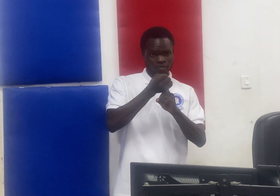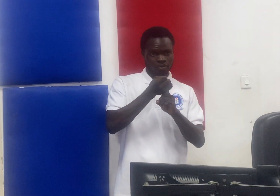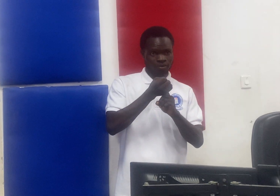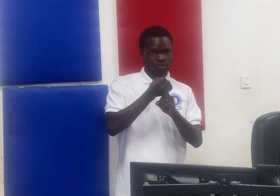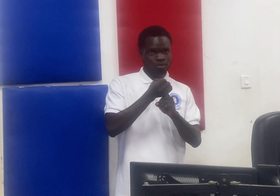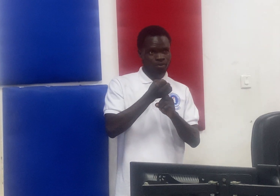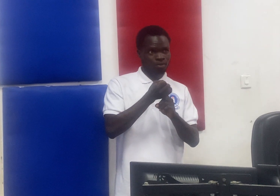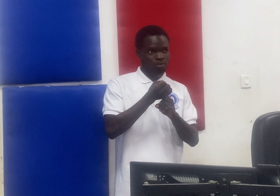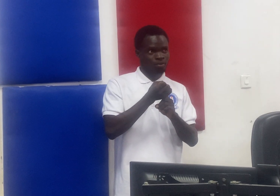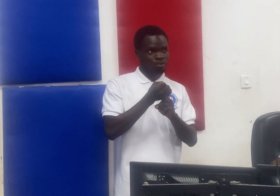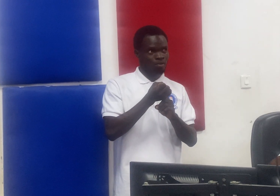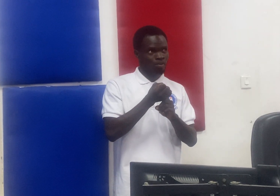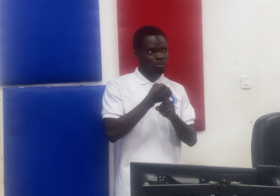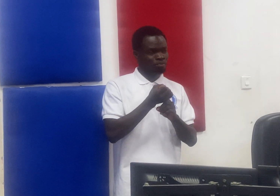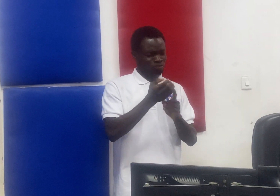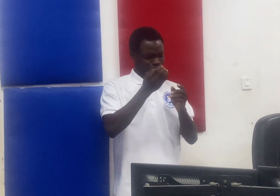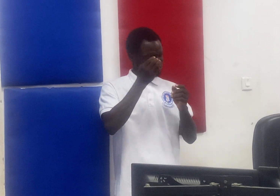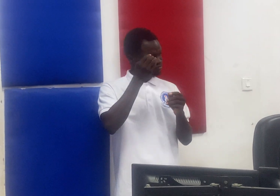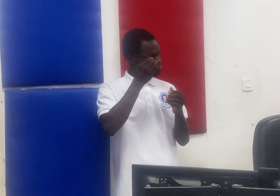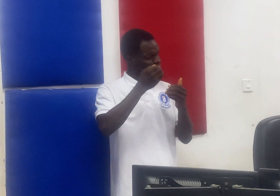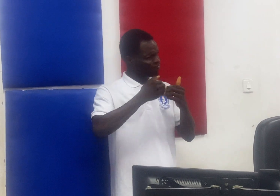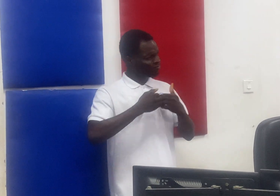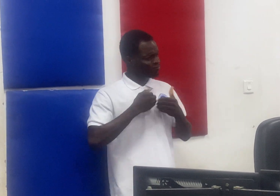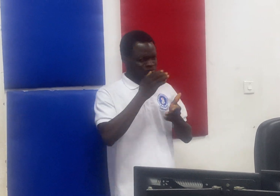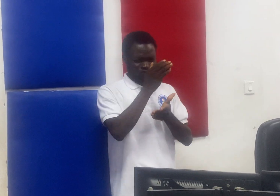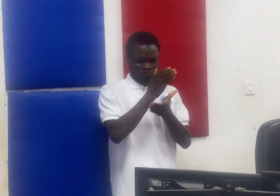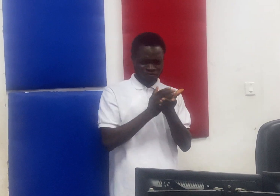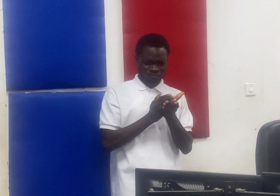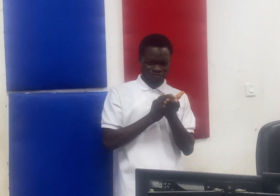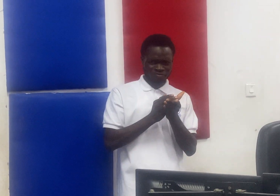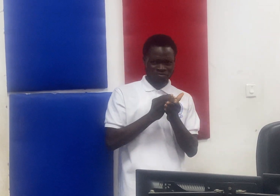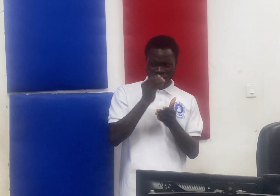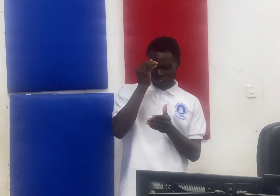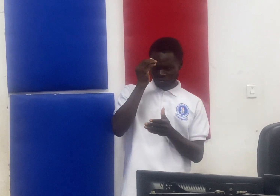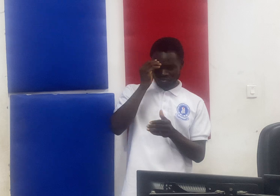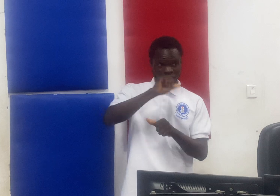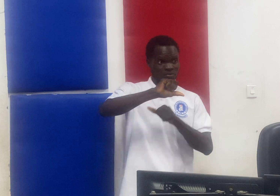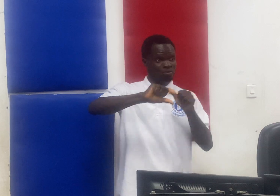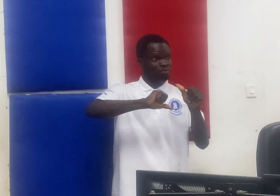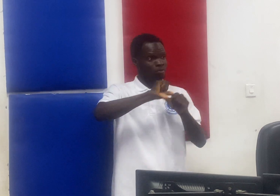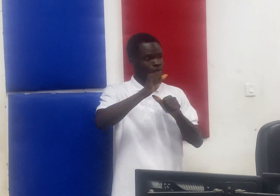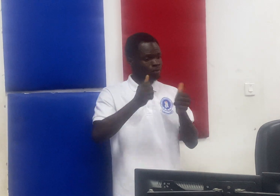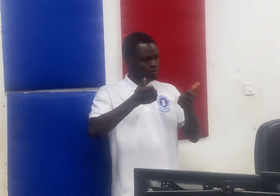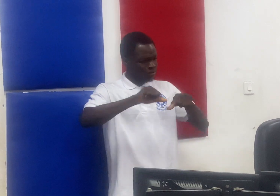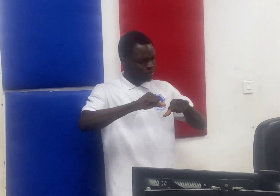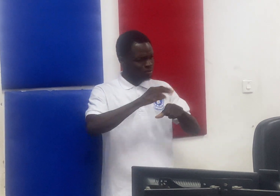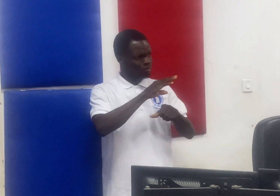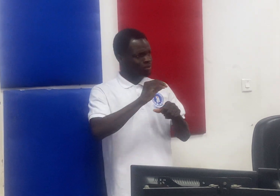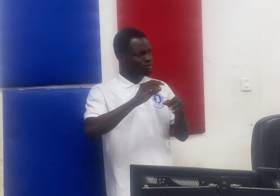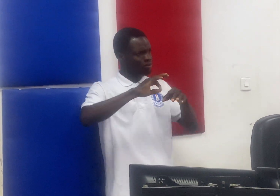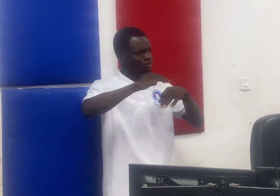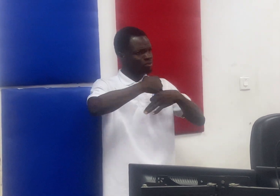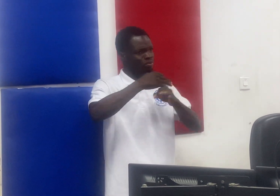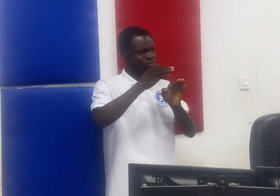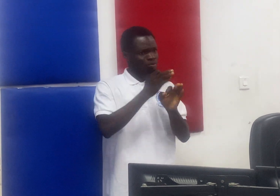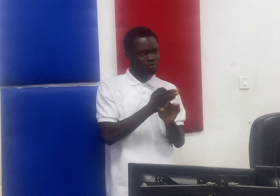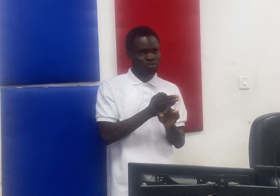holds misconceptions about their ability to form and maintain meaningful